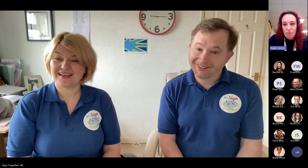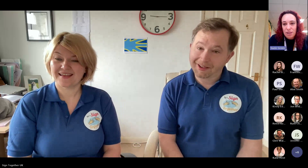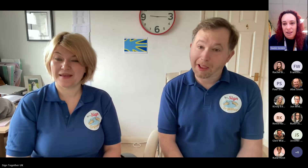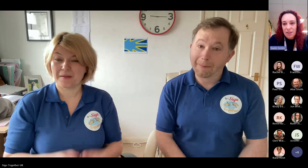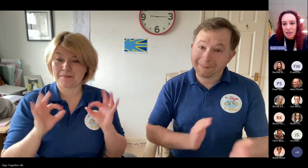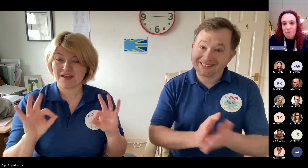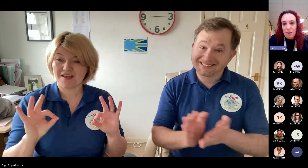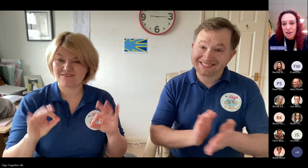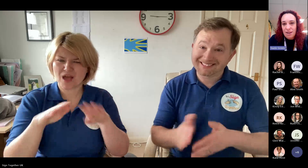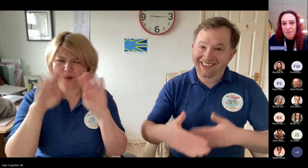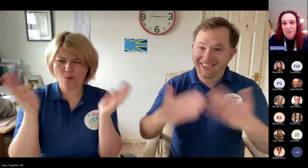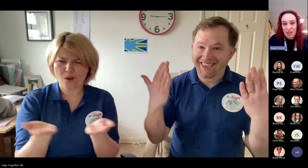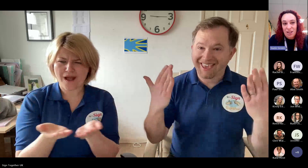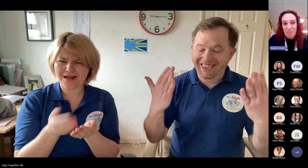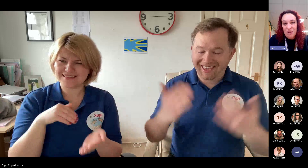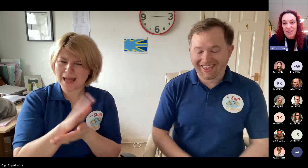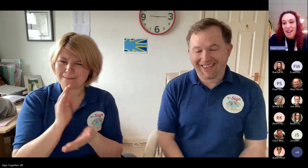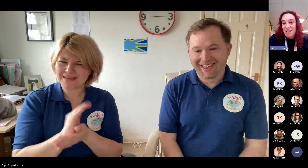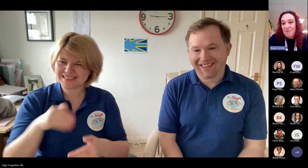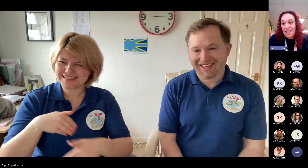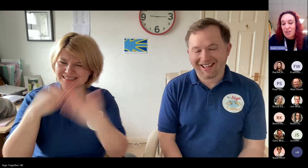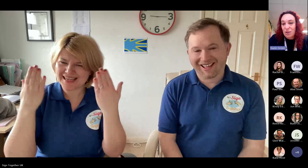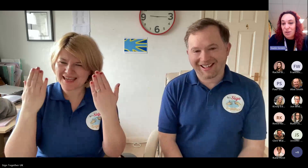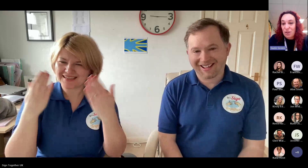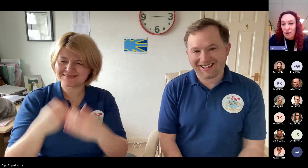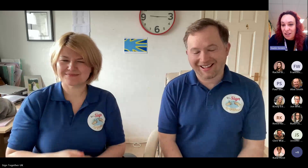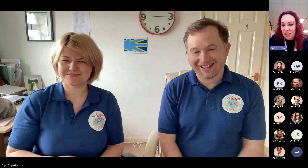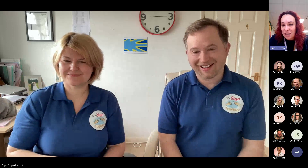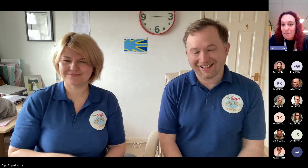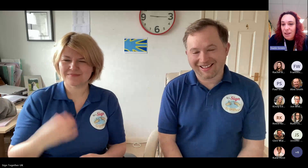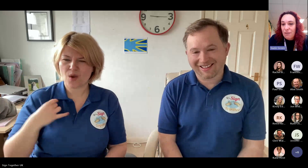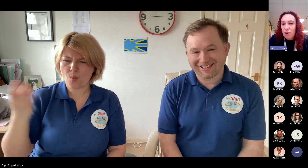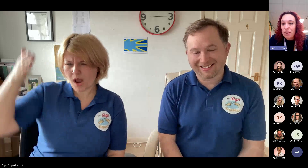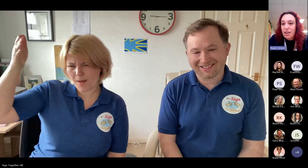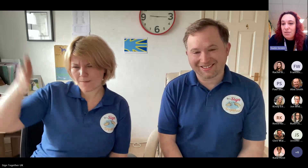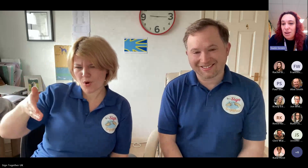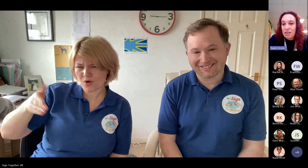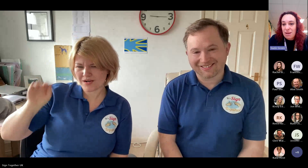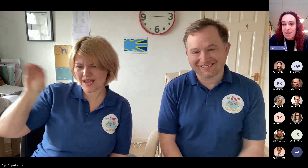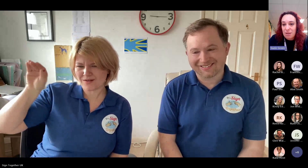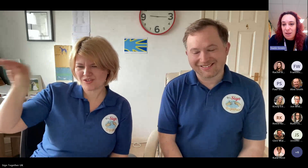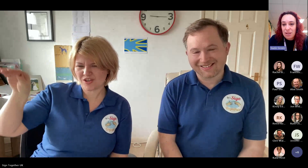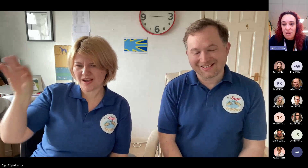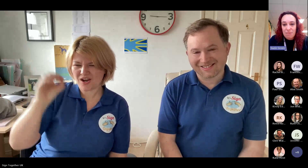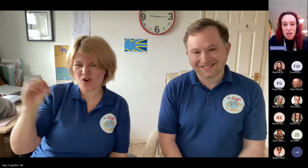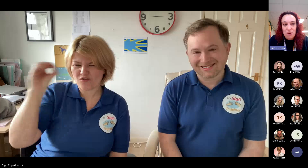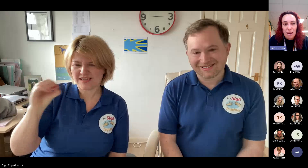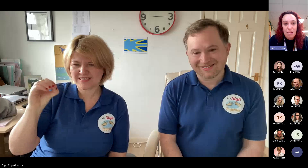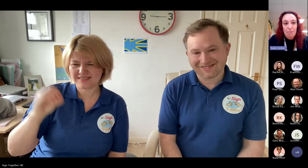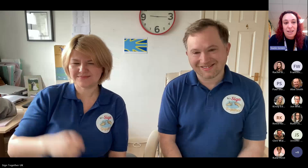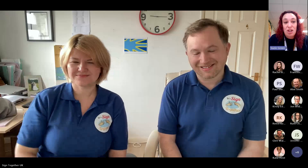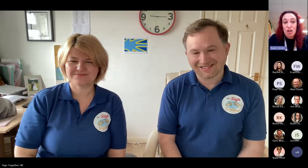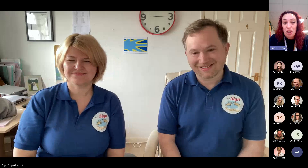whiteboard outside mine, Mr. Shepherd and Mrs. Gossell's office. If you would like to write a message about something that makes you happy, please